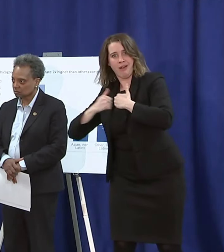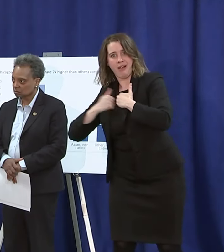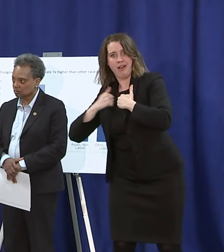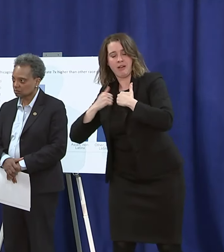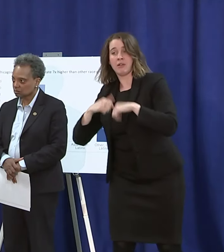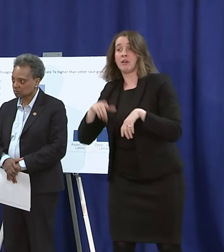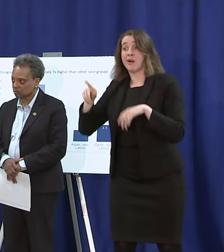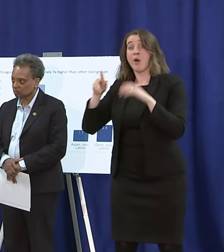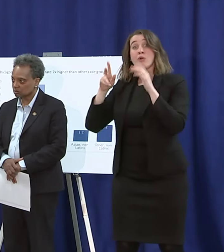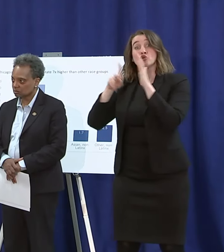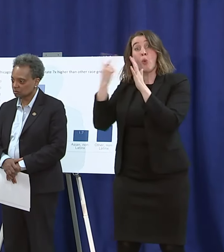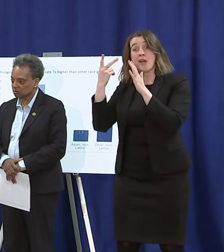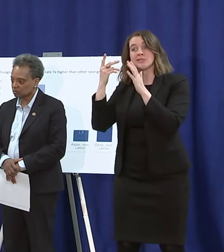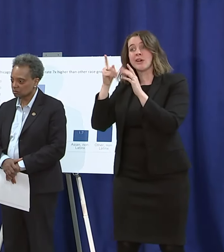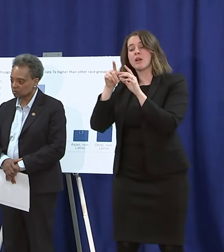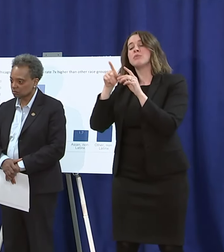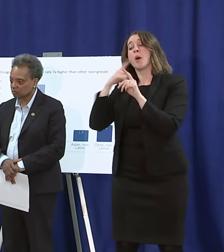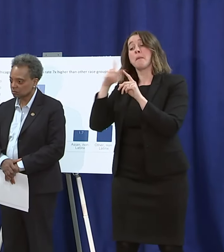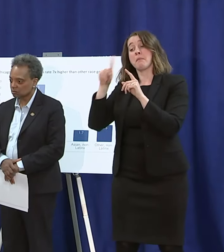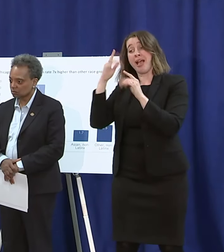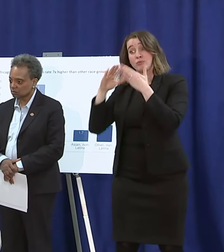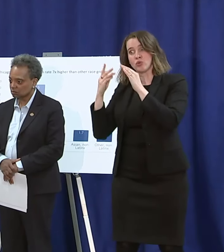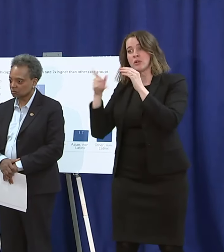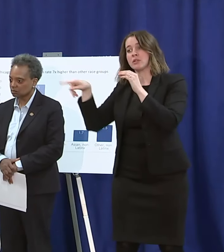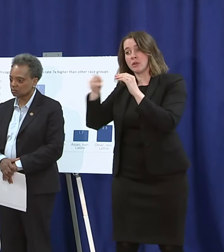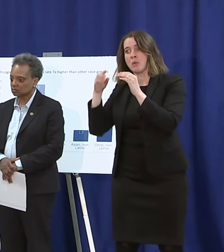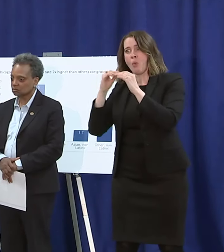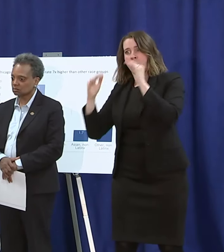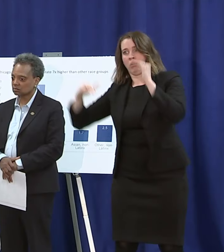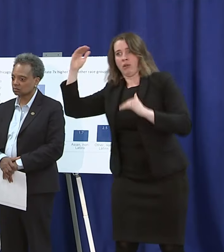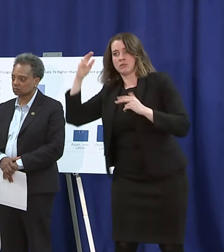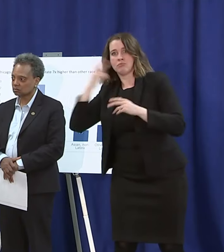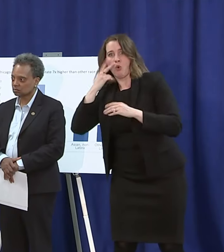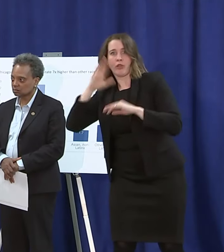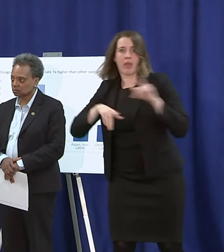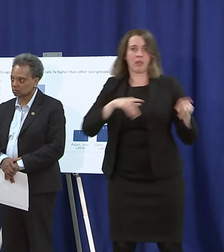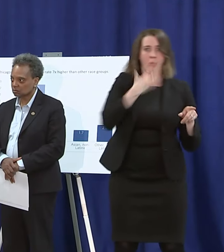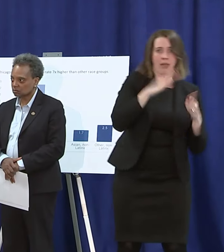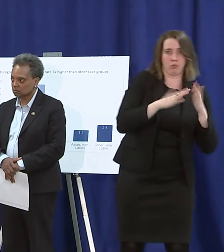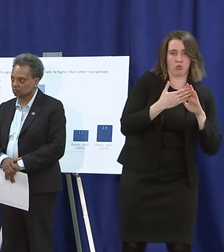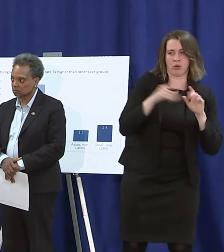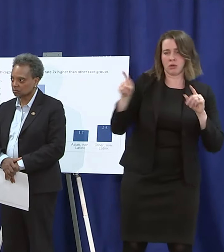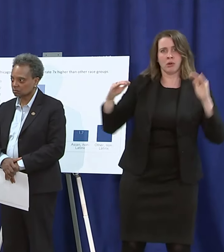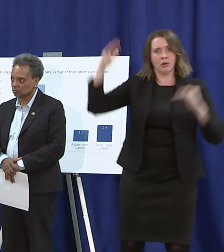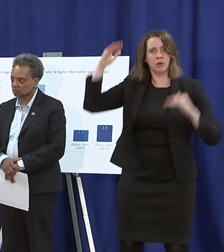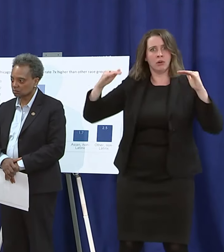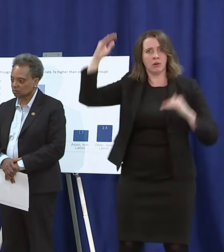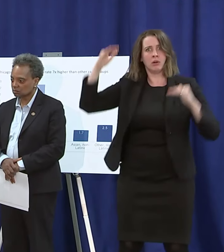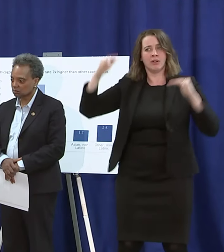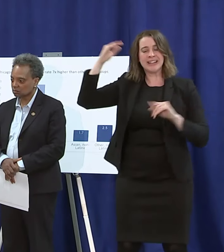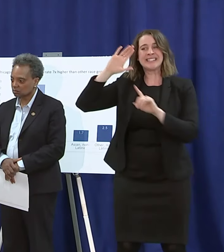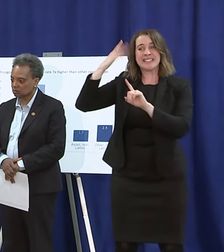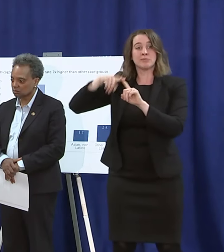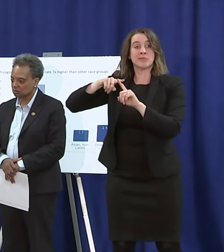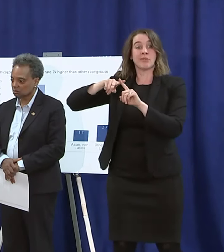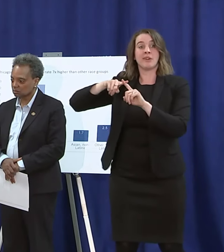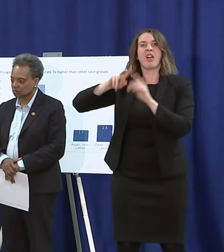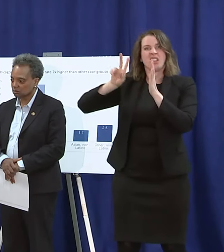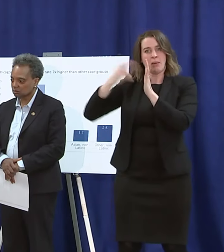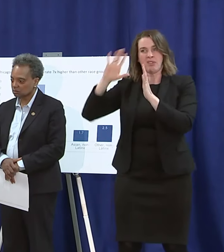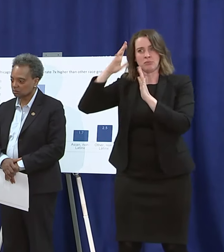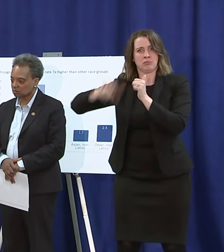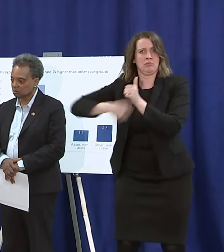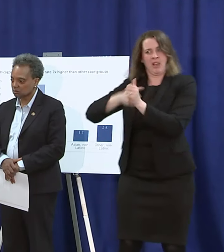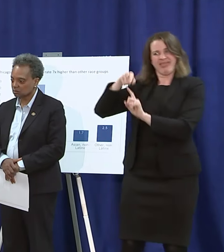adults smoke. These underlying conditions are part of what are driving some of the racial